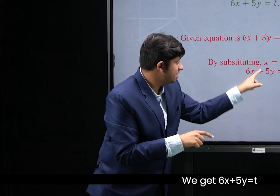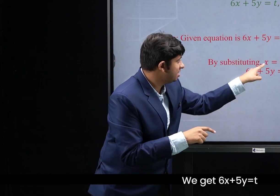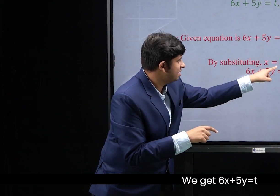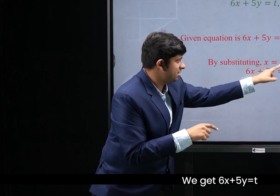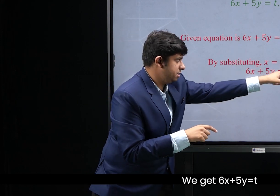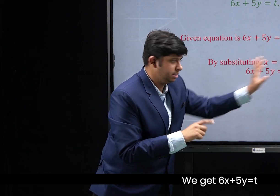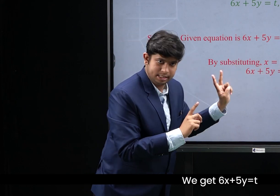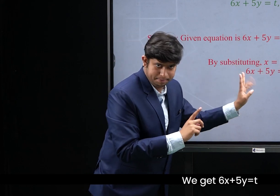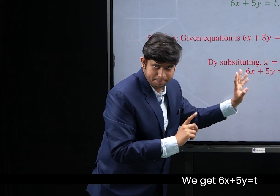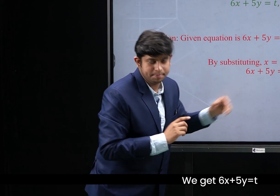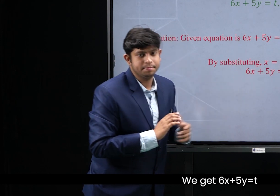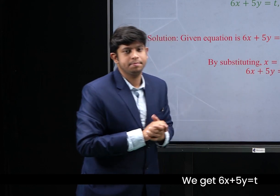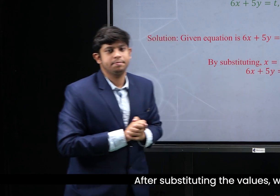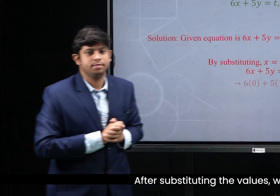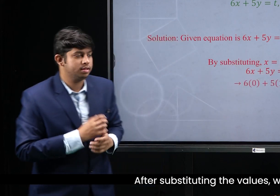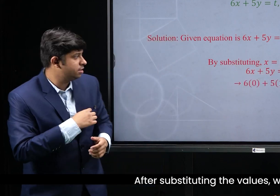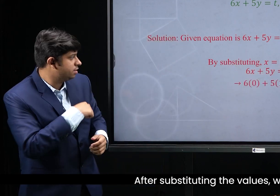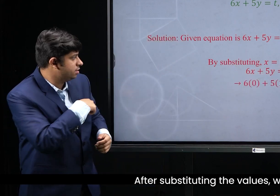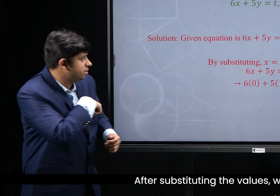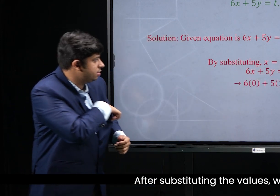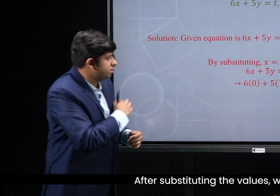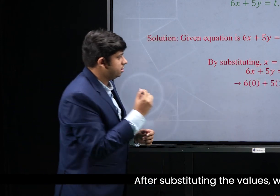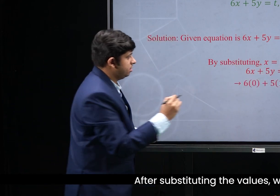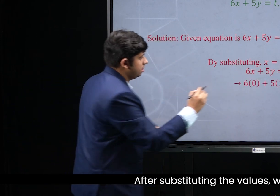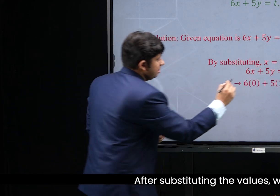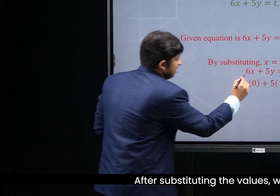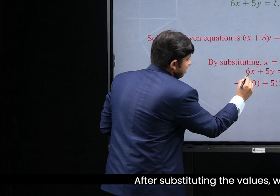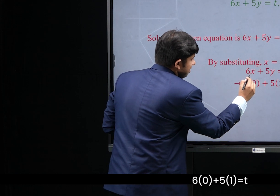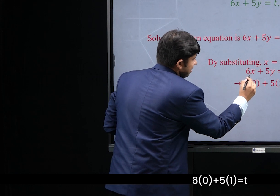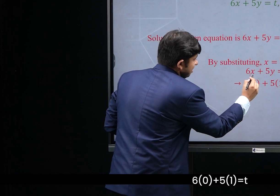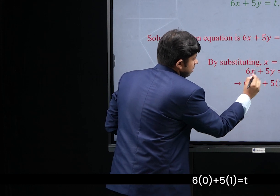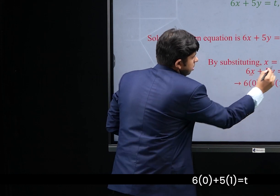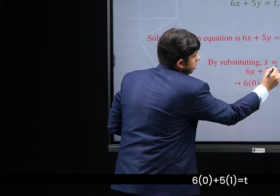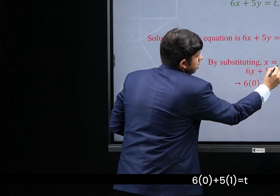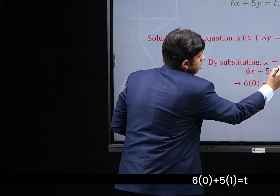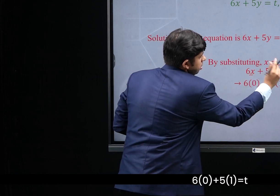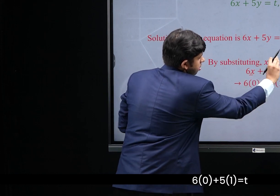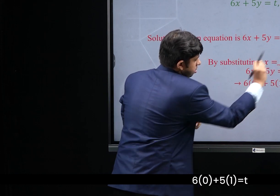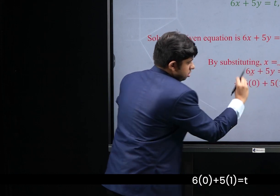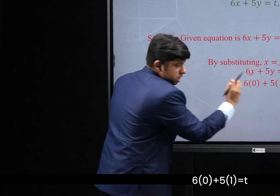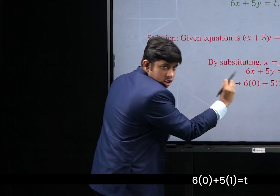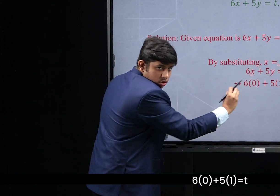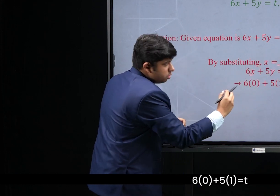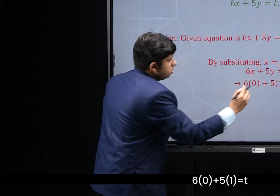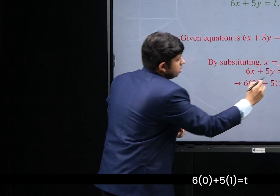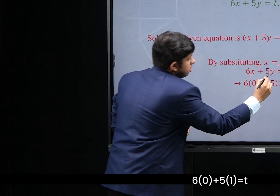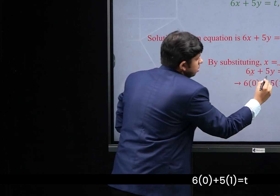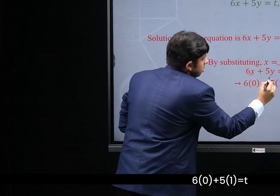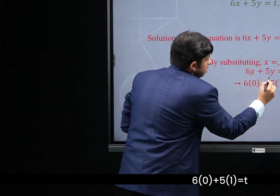t. After substituting the values, we get 6 multiplied by 0 plus 5 into 1, which is equal